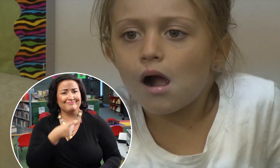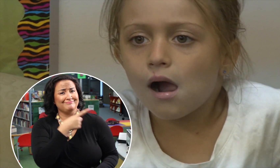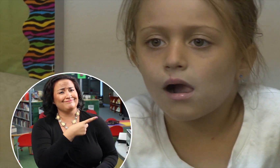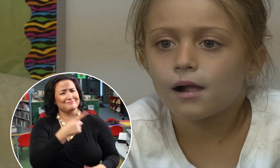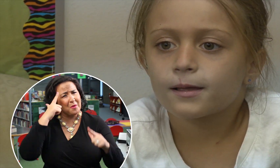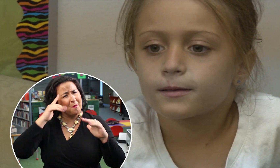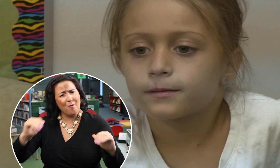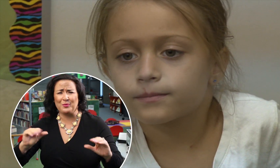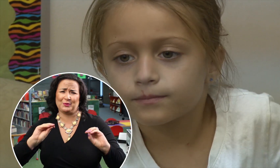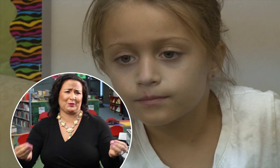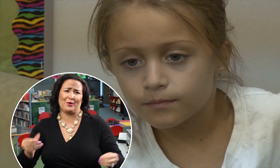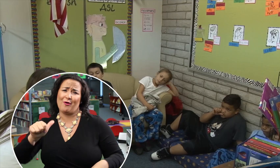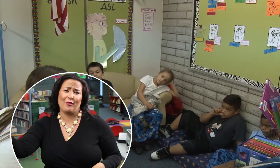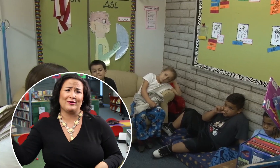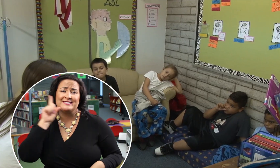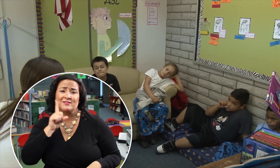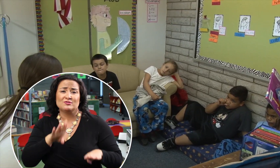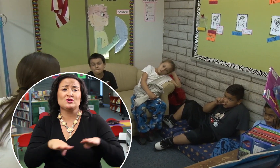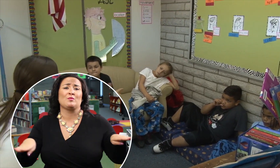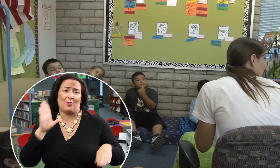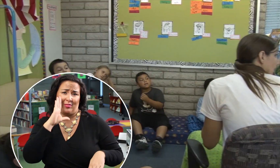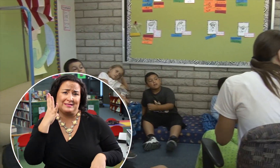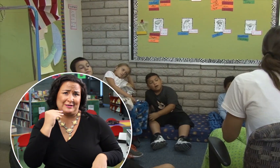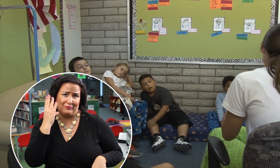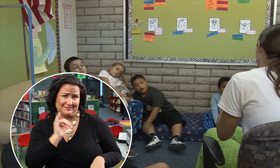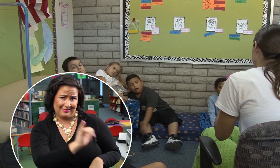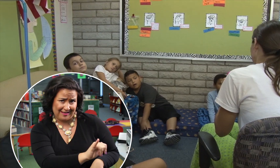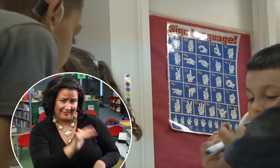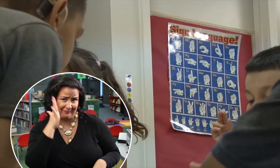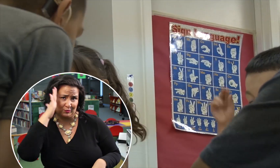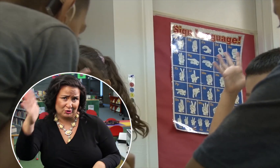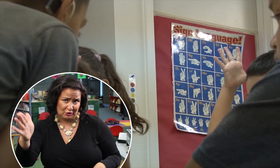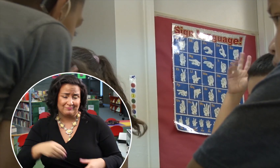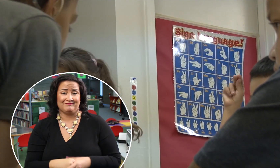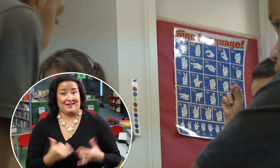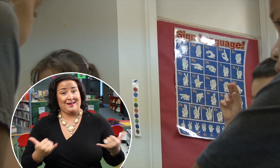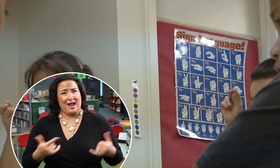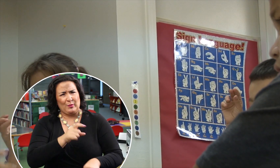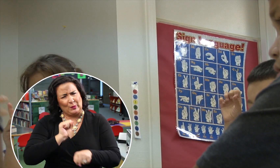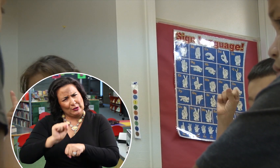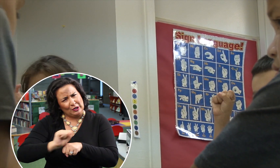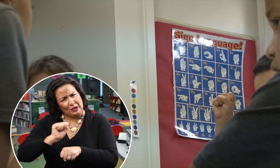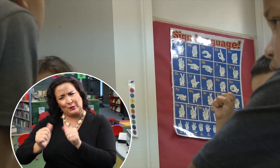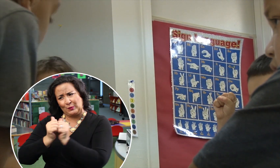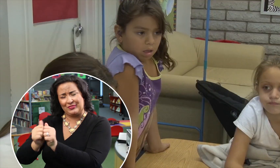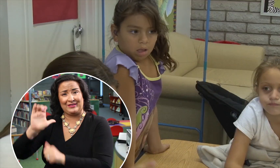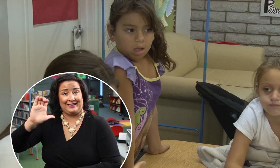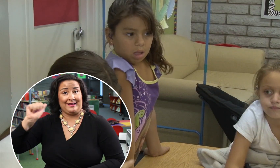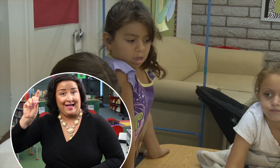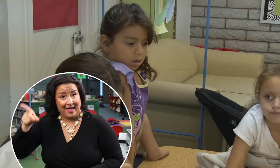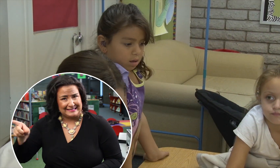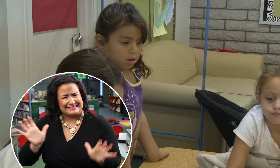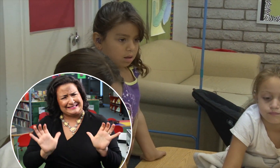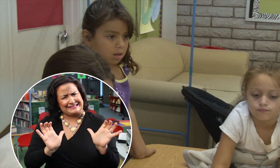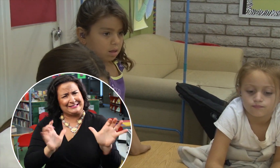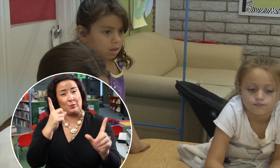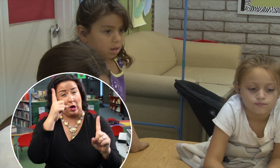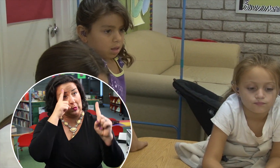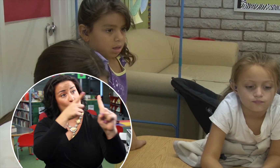foundation. She hopes that no other deaf child will experience that in the future. She is now working with CAD